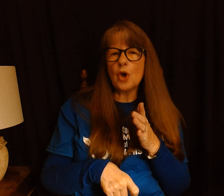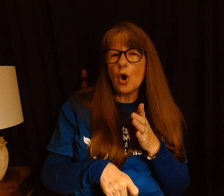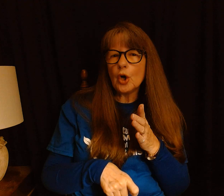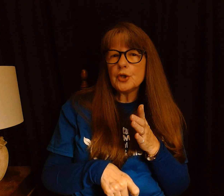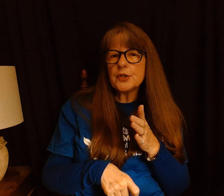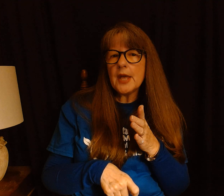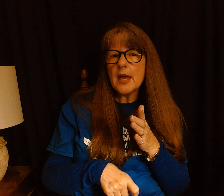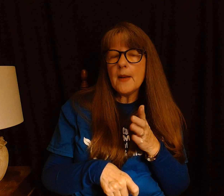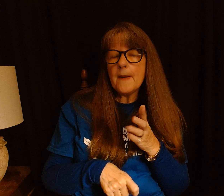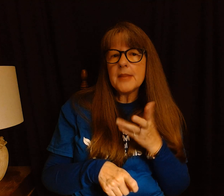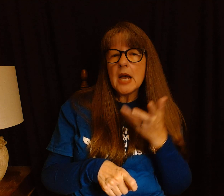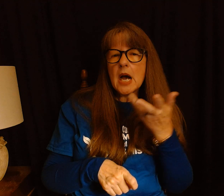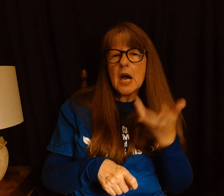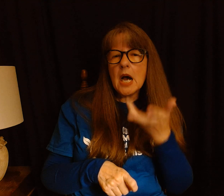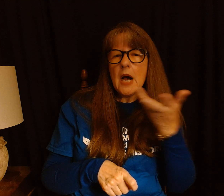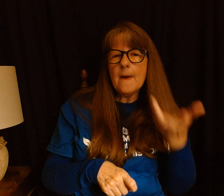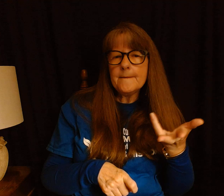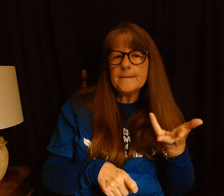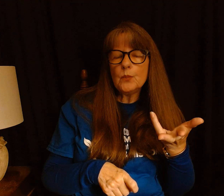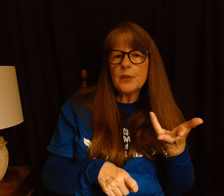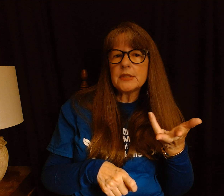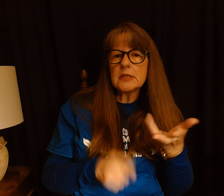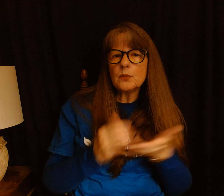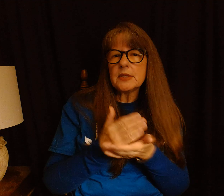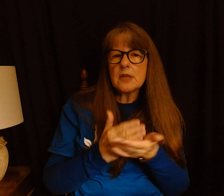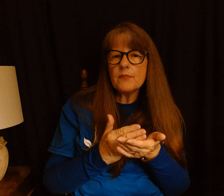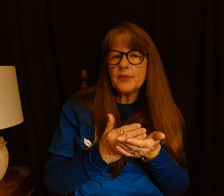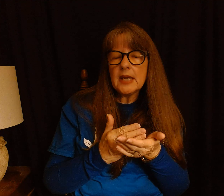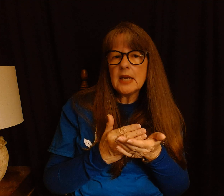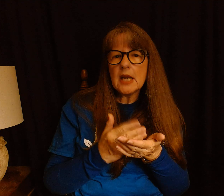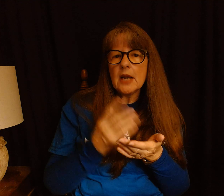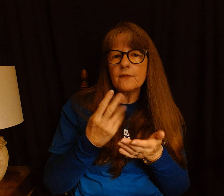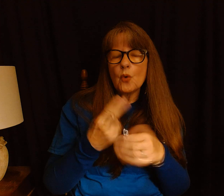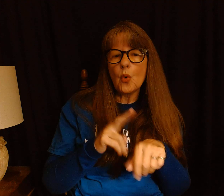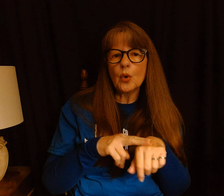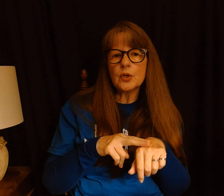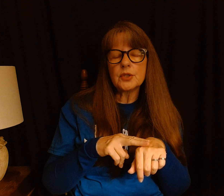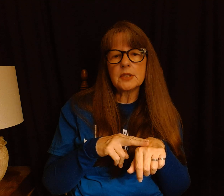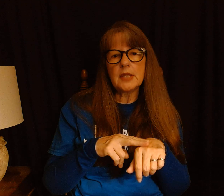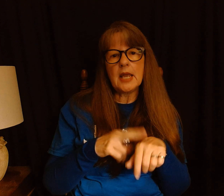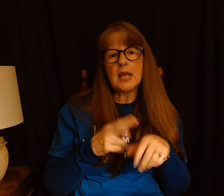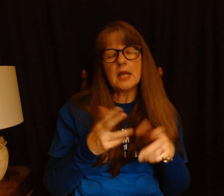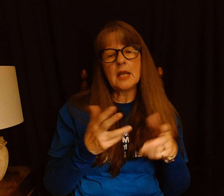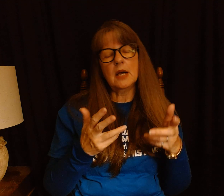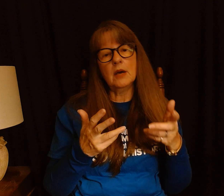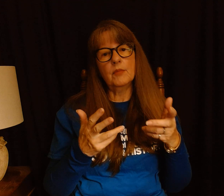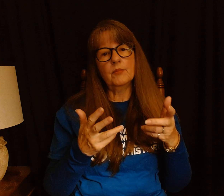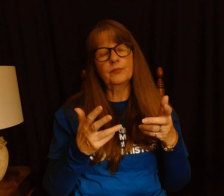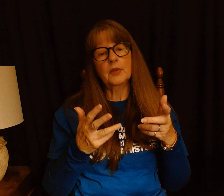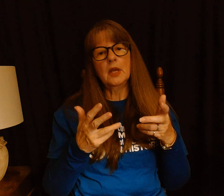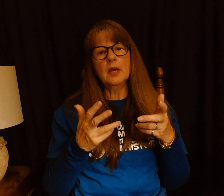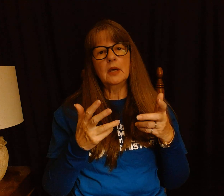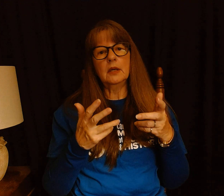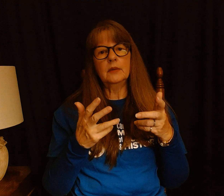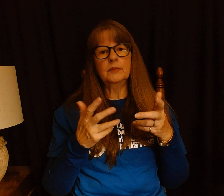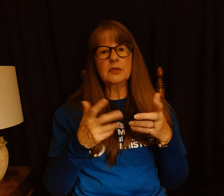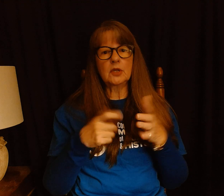charge them with something, and of course they, it's going to